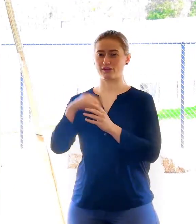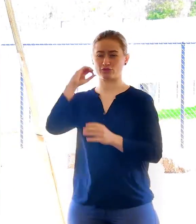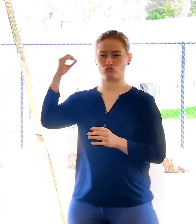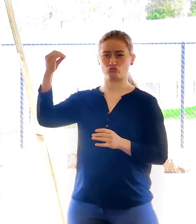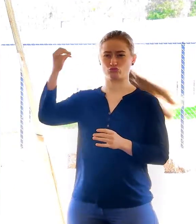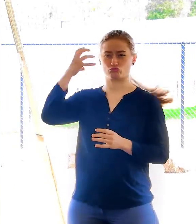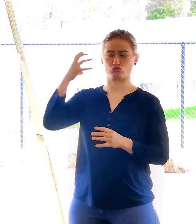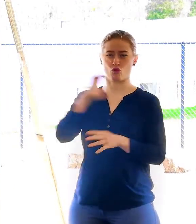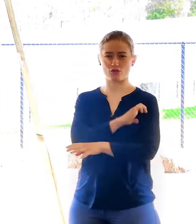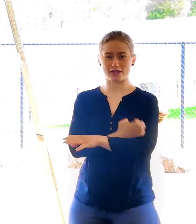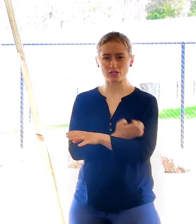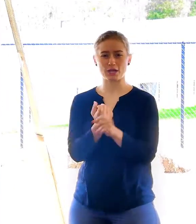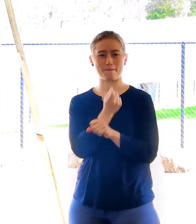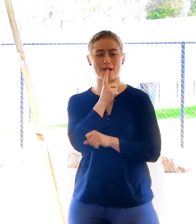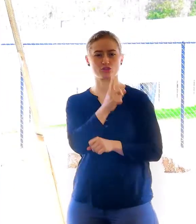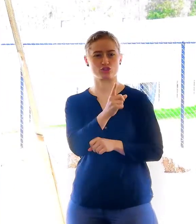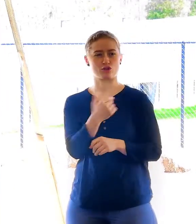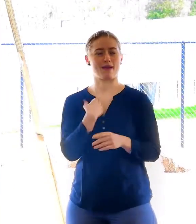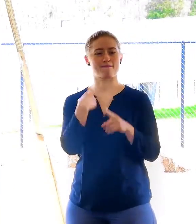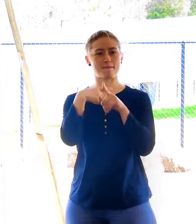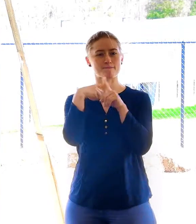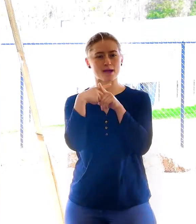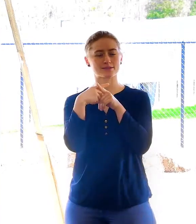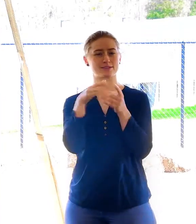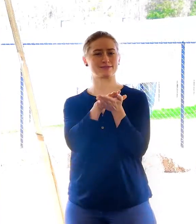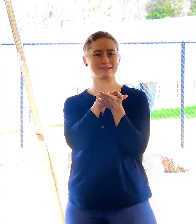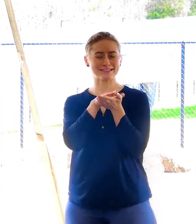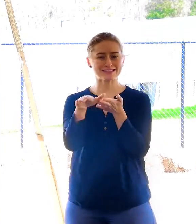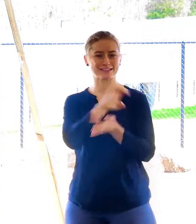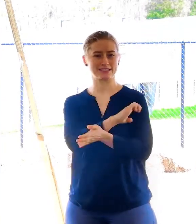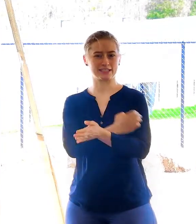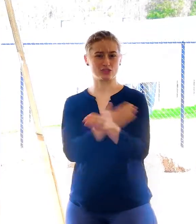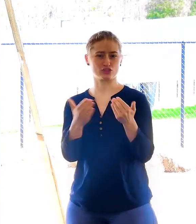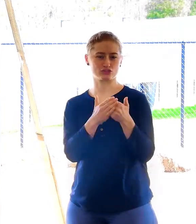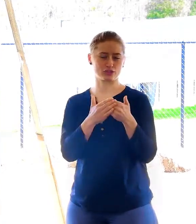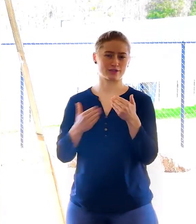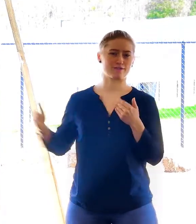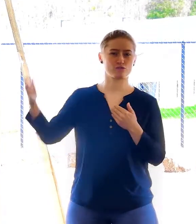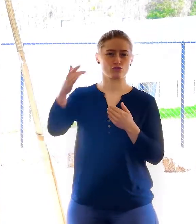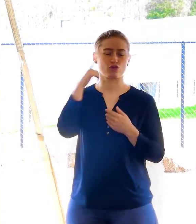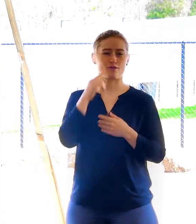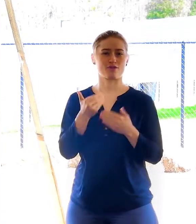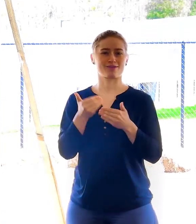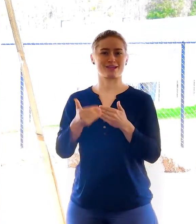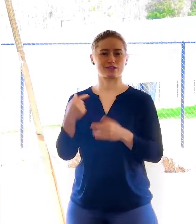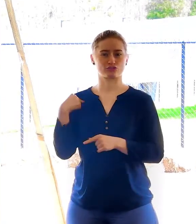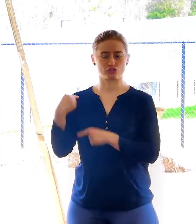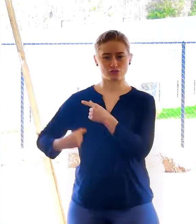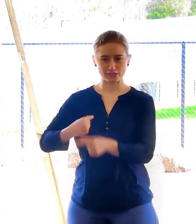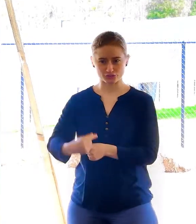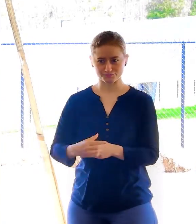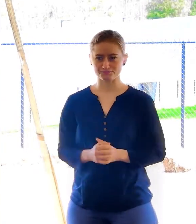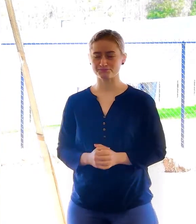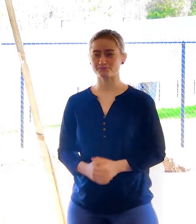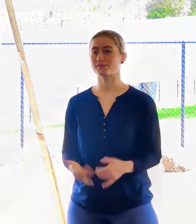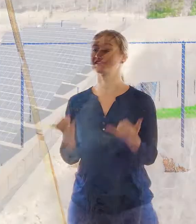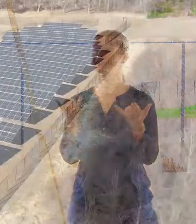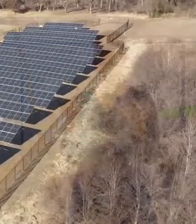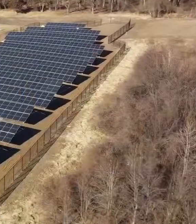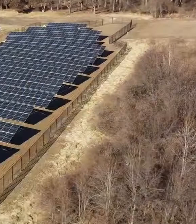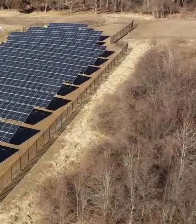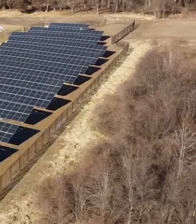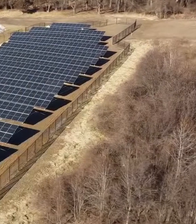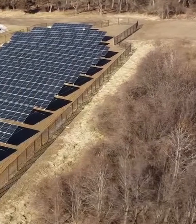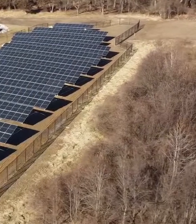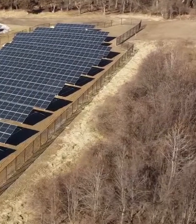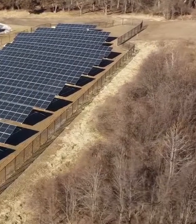energy and ensuring a positive, clean energy future for our next generation. Today, we electrify